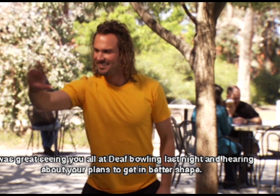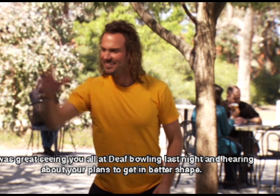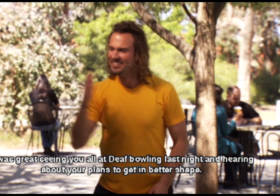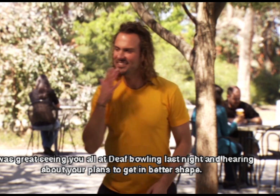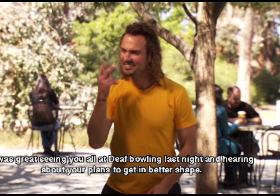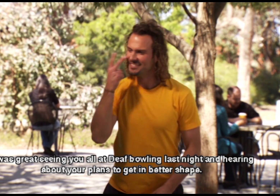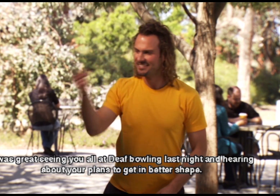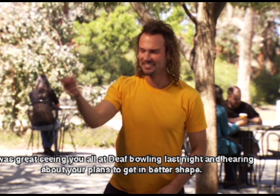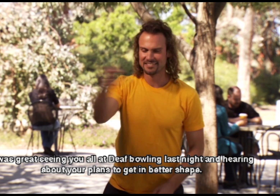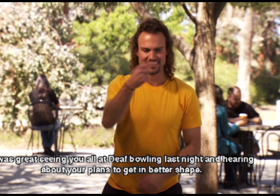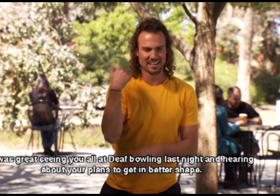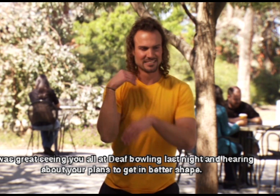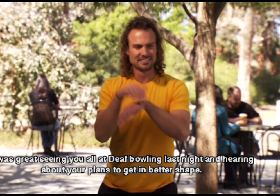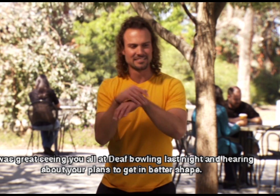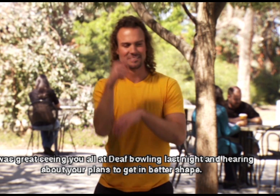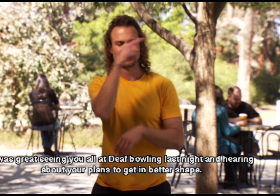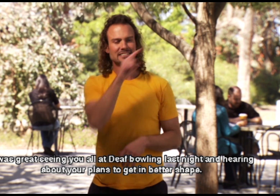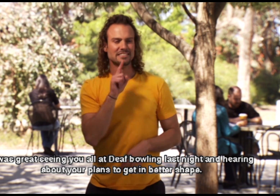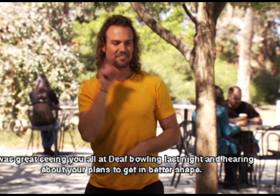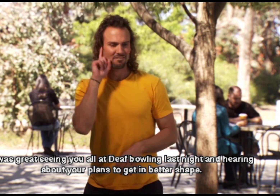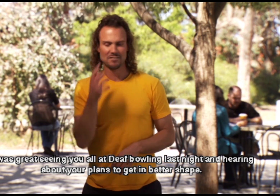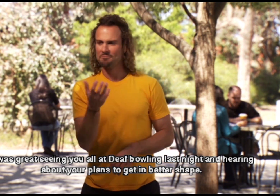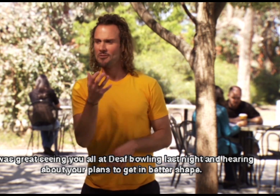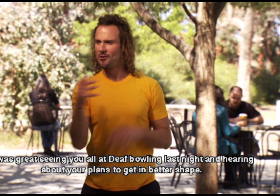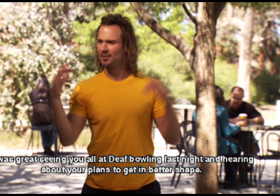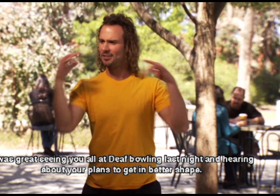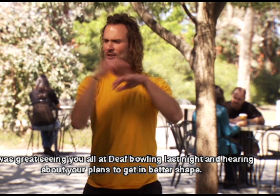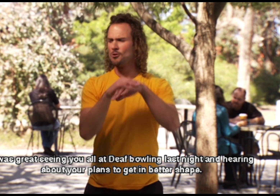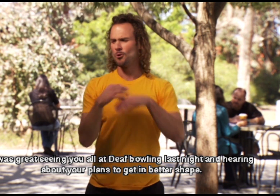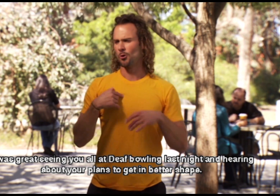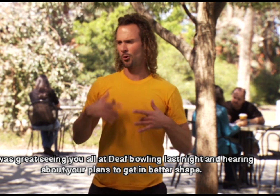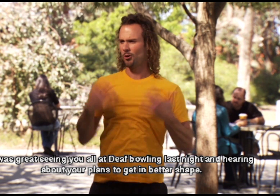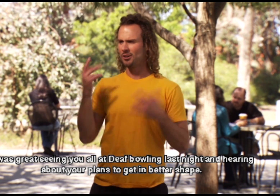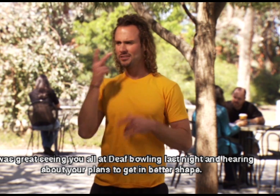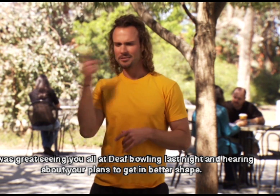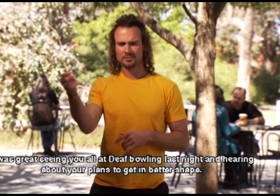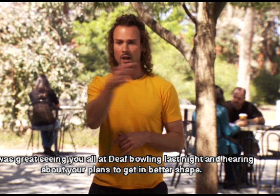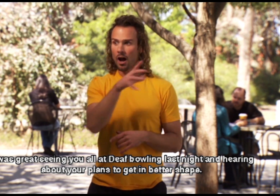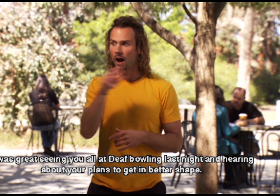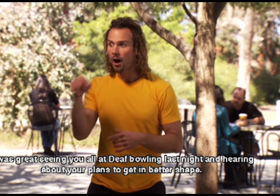It was great seeing you all at the Deaf Bowling last night and hearing about your plans to get in better shape.